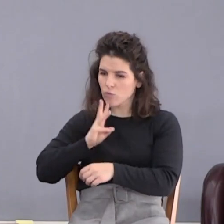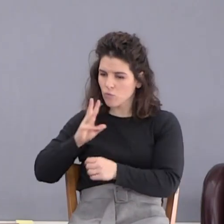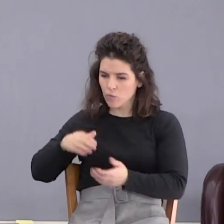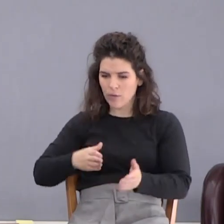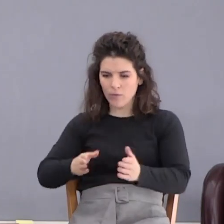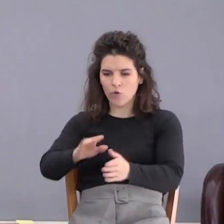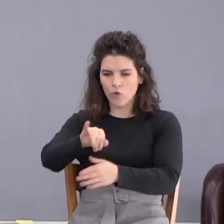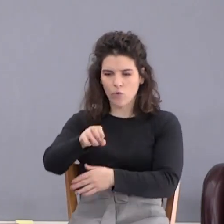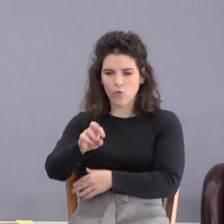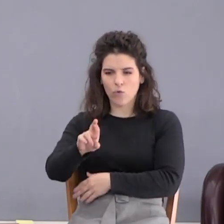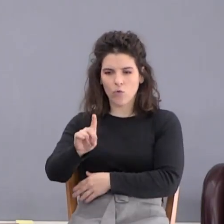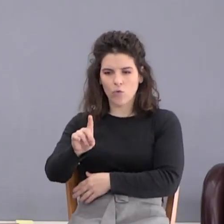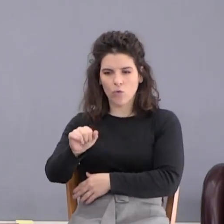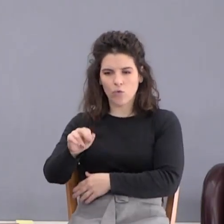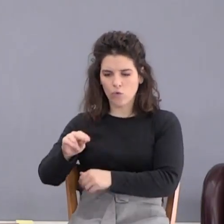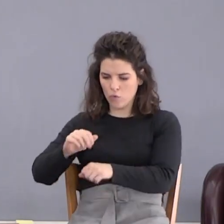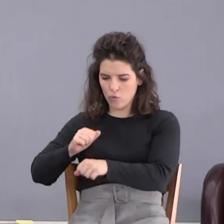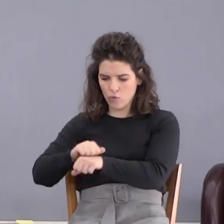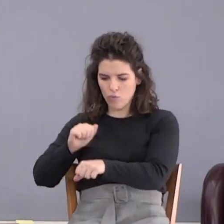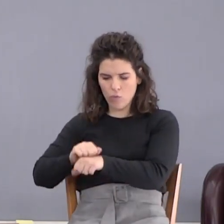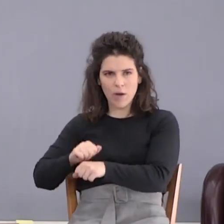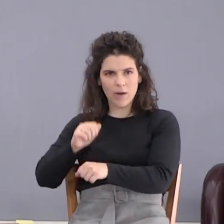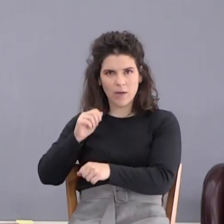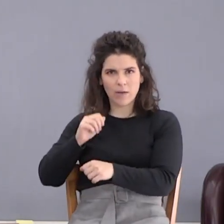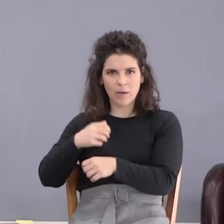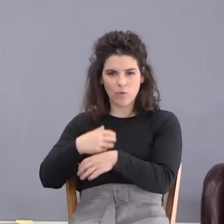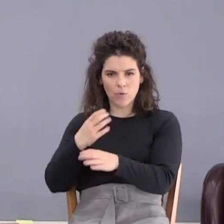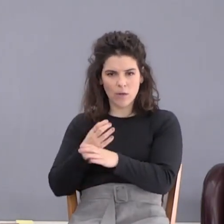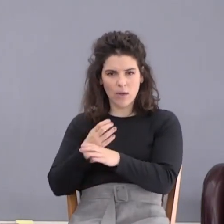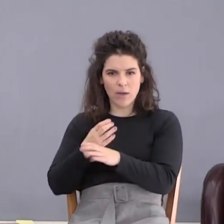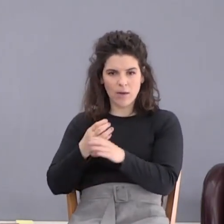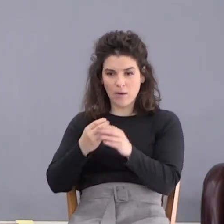take a rock and create a race of people.